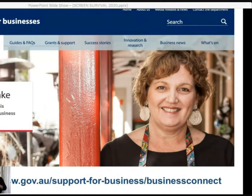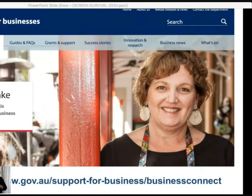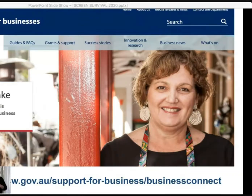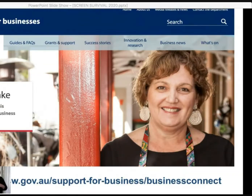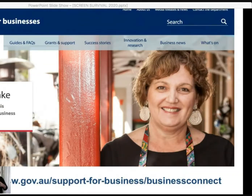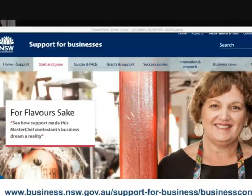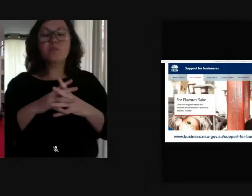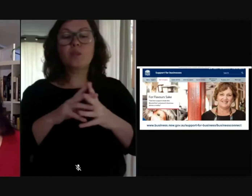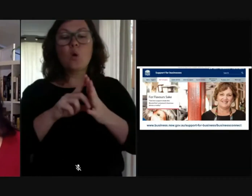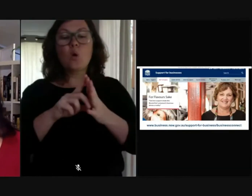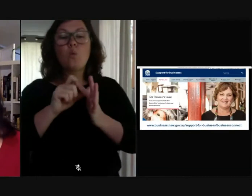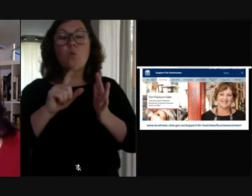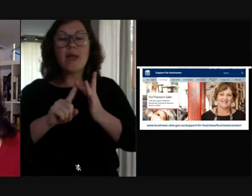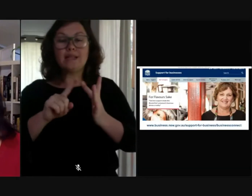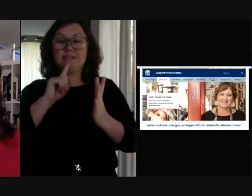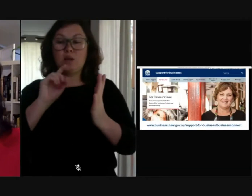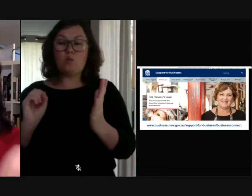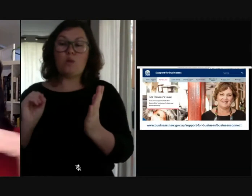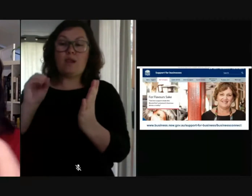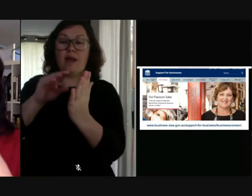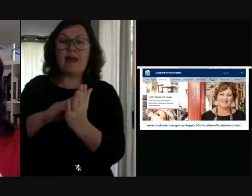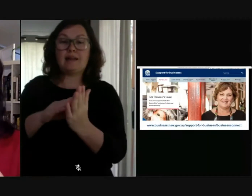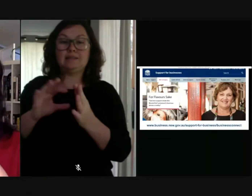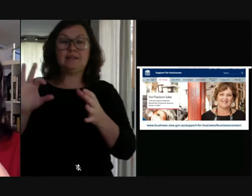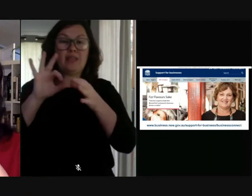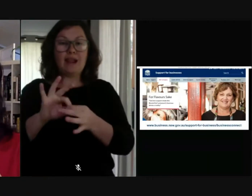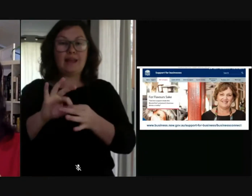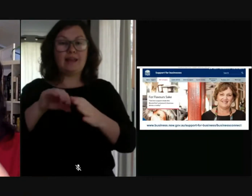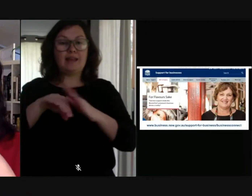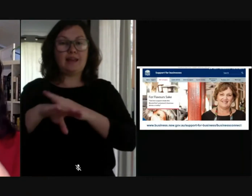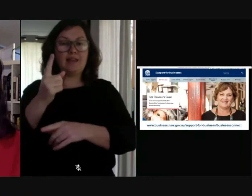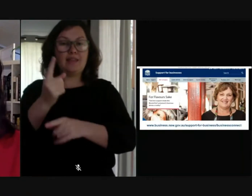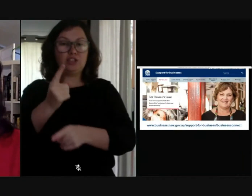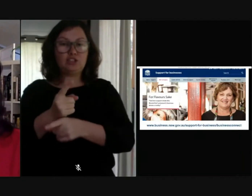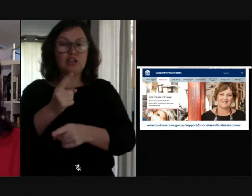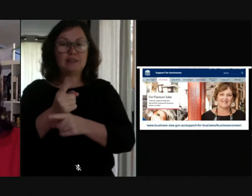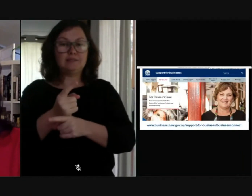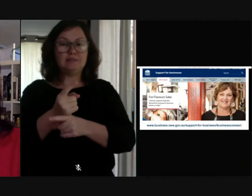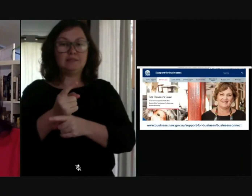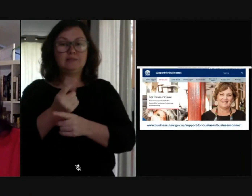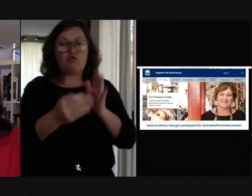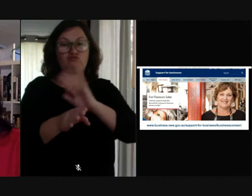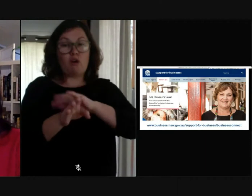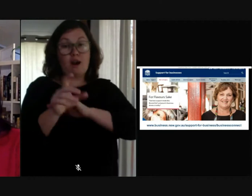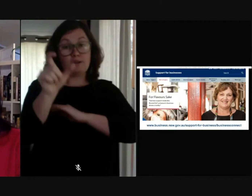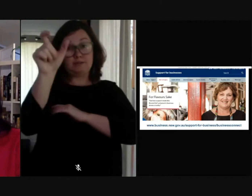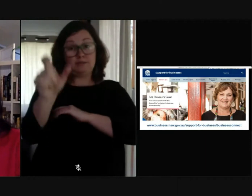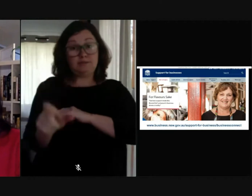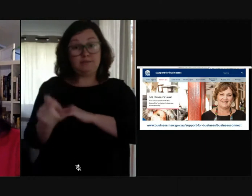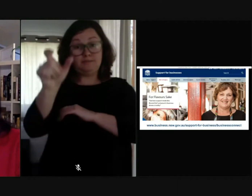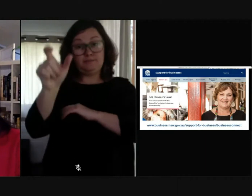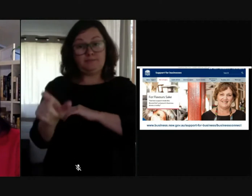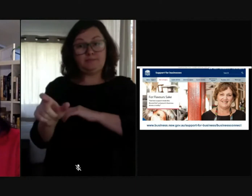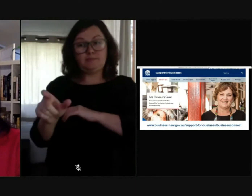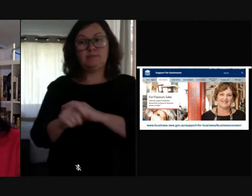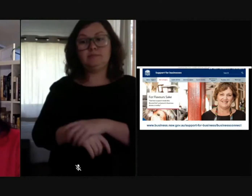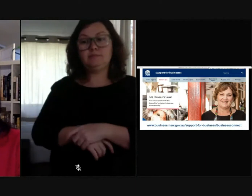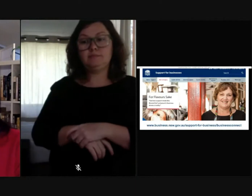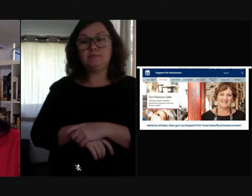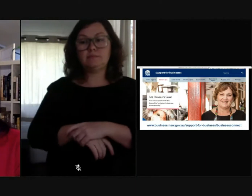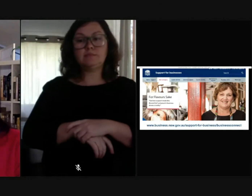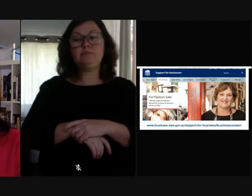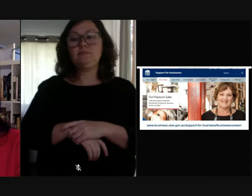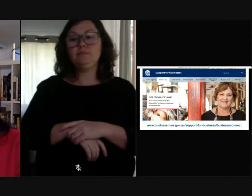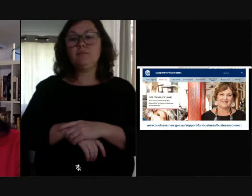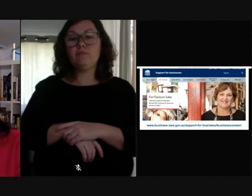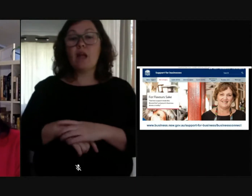to put the link for this into the chat over on the right-hand side. And we are able, I'm very